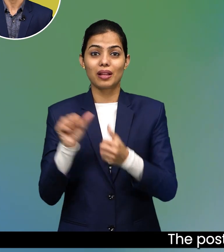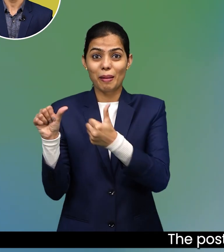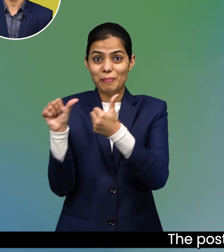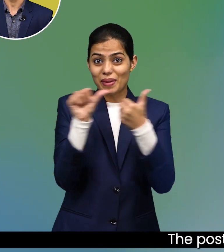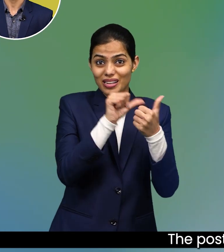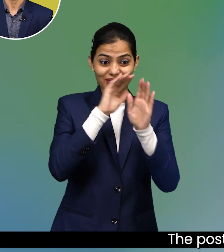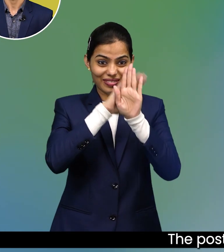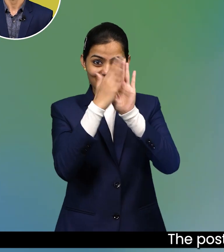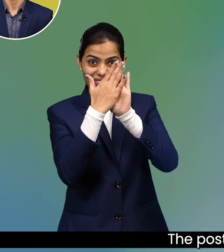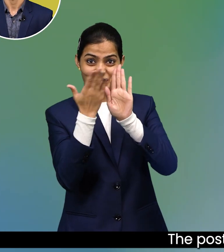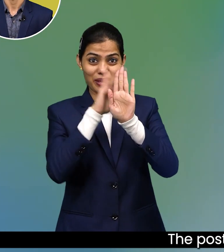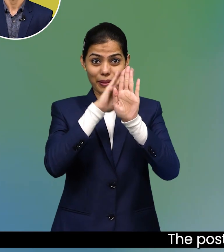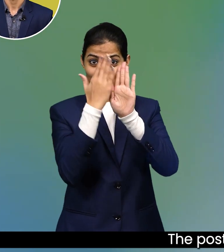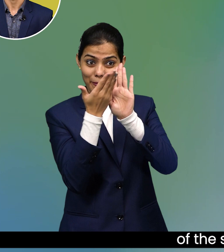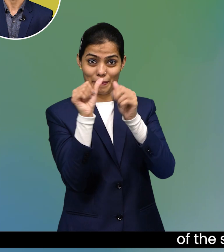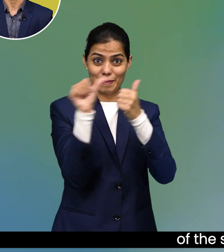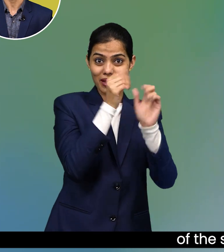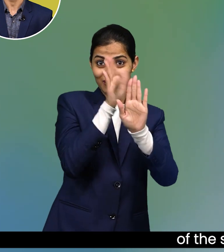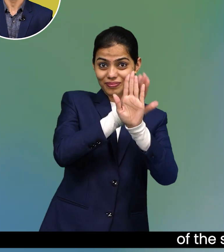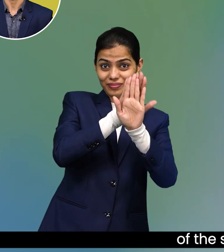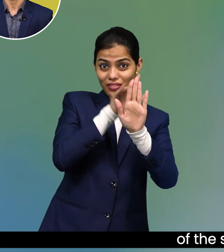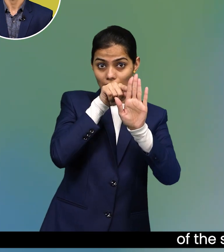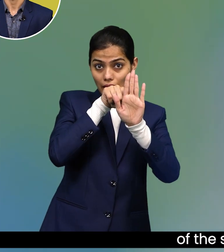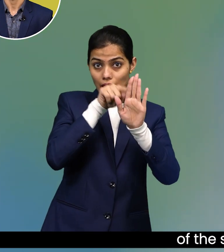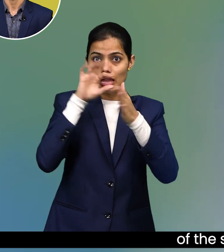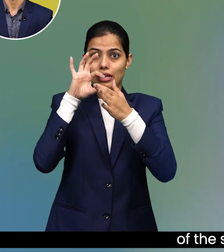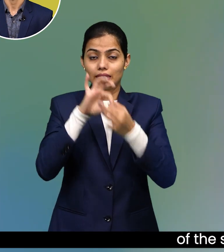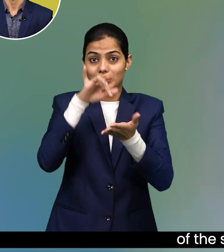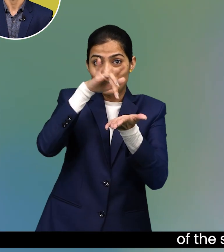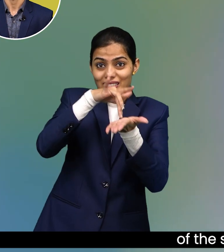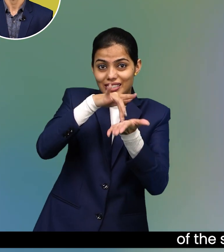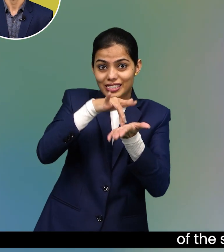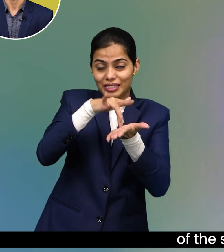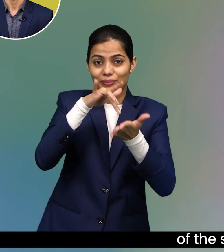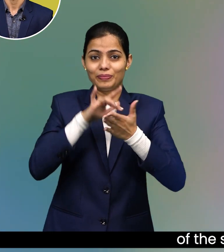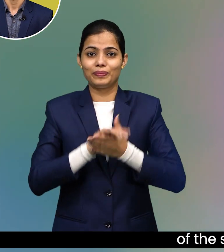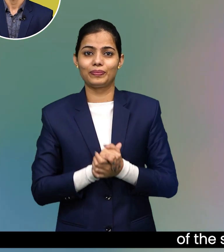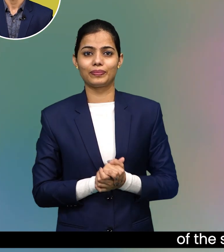The posterior region of the spinal cord